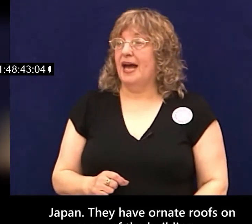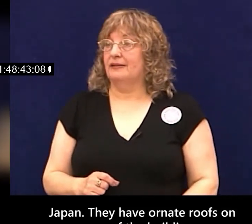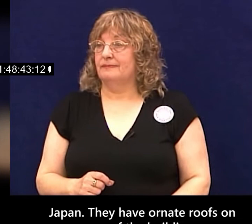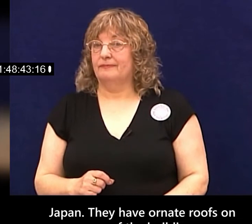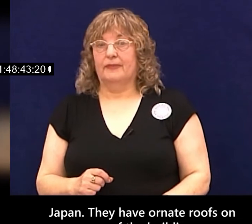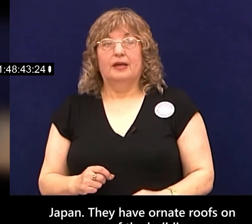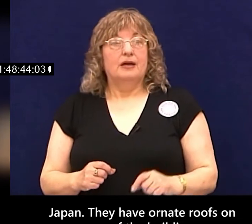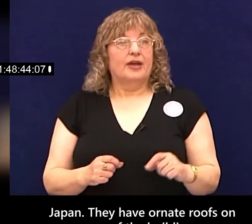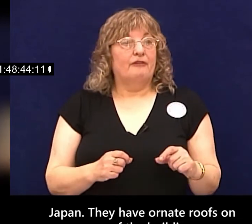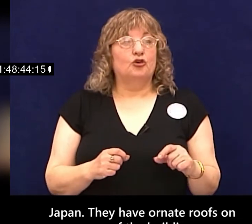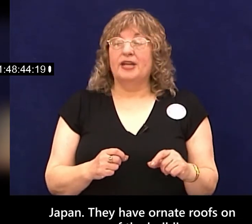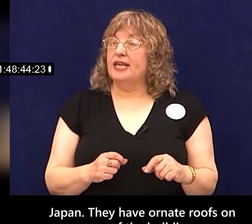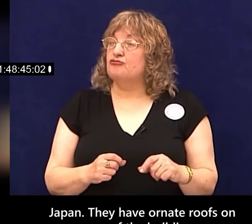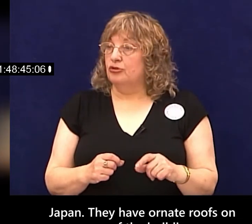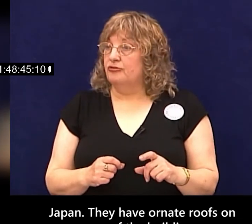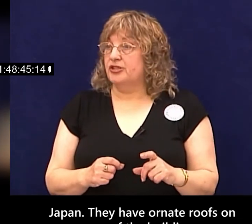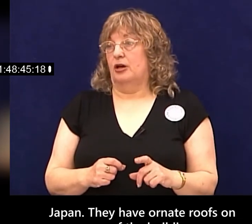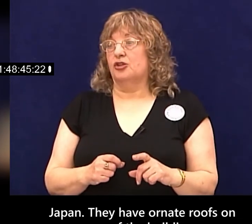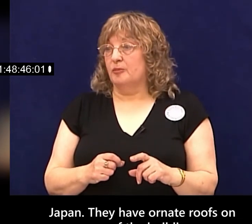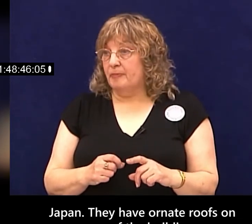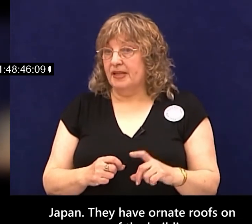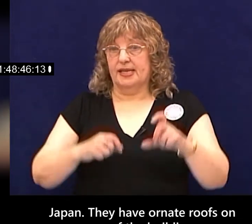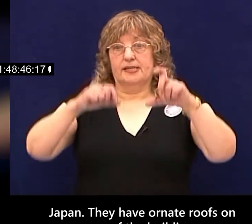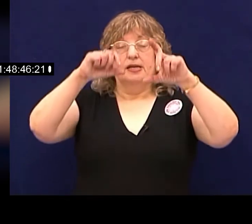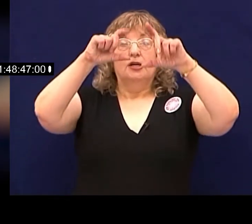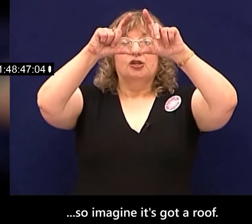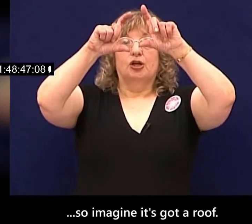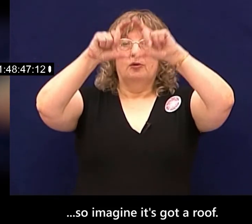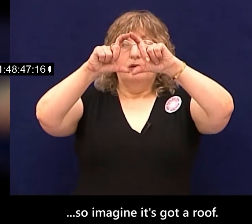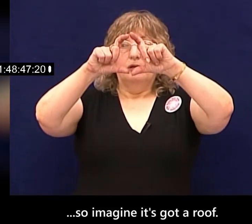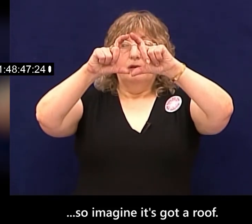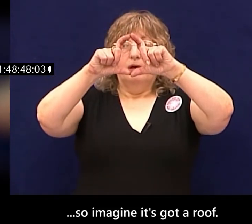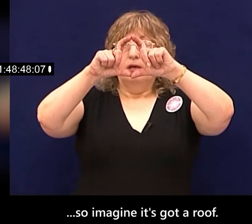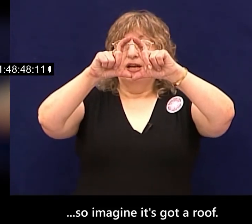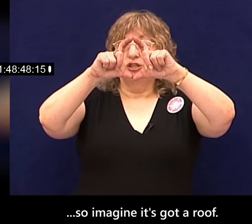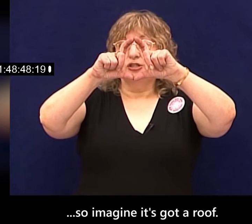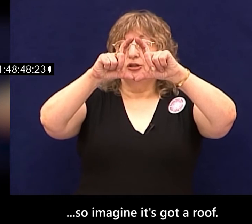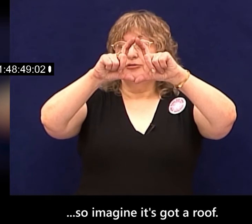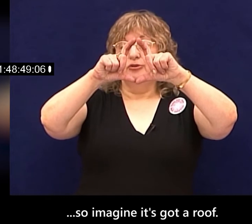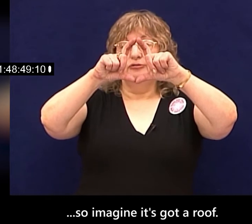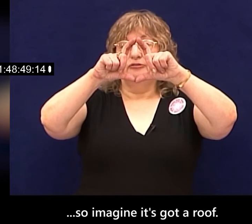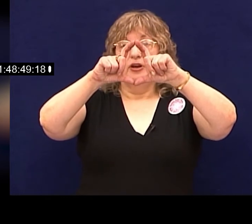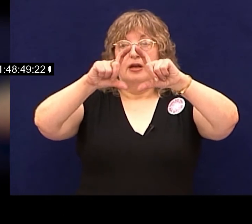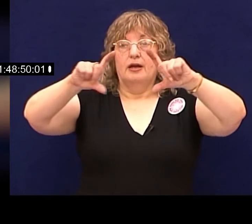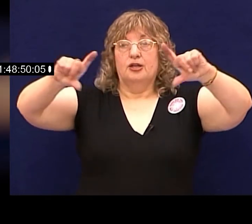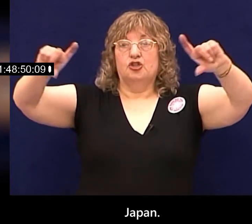Japan. They have ornate roofs on some of the buildings. So imagine you've got a roof,